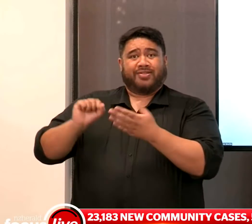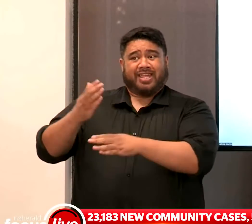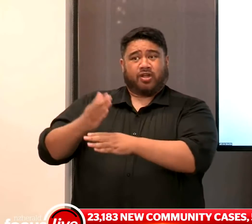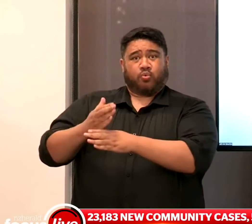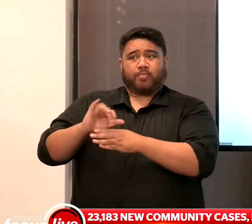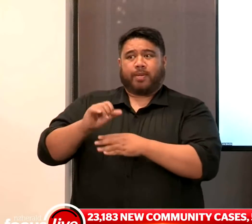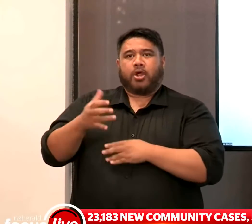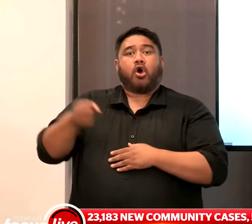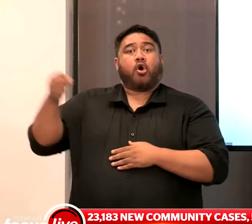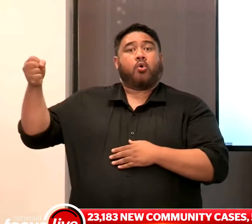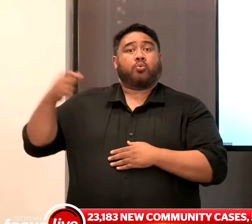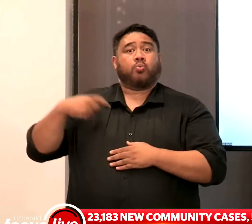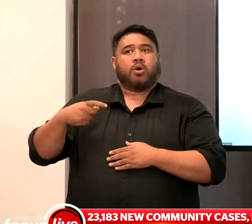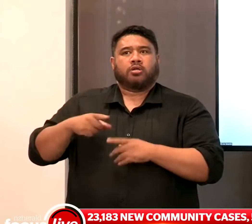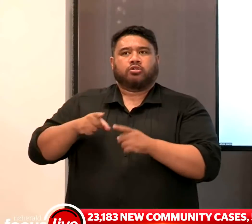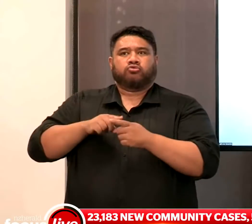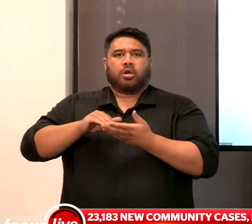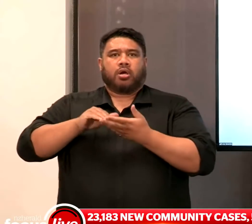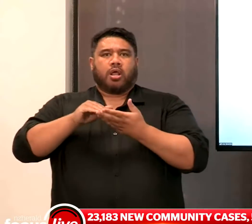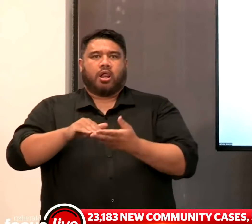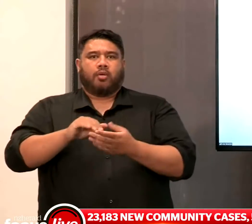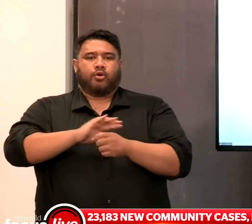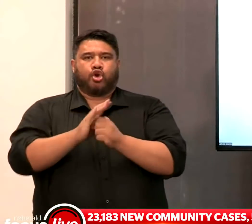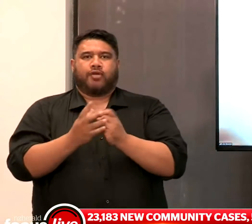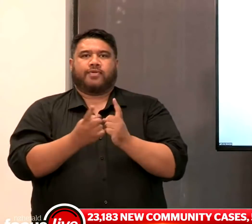while we go through our current surge of cases.